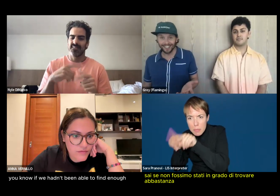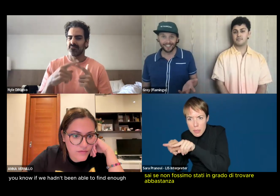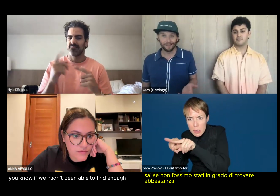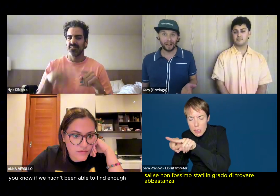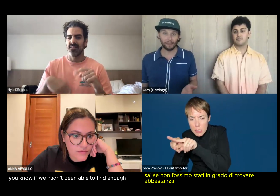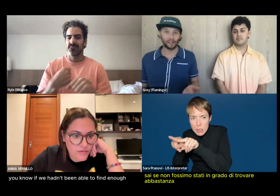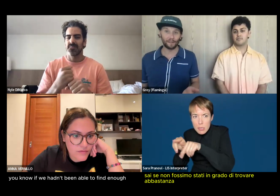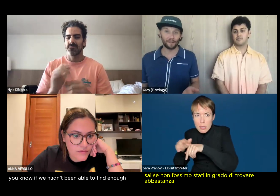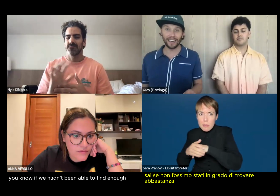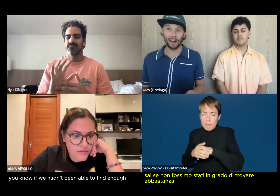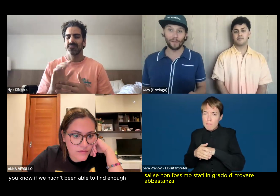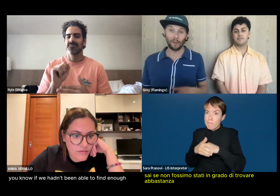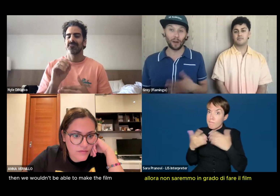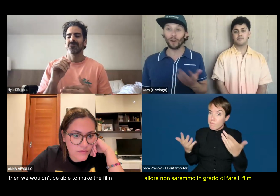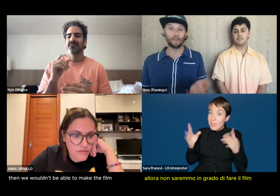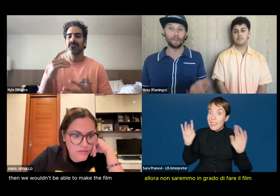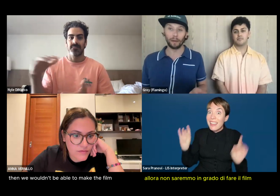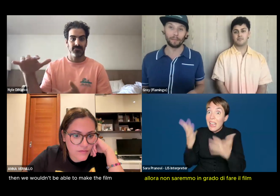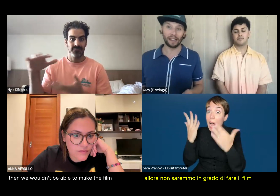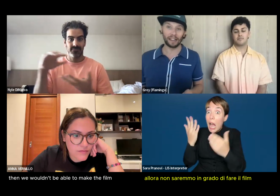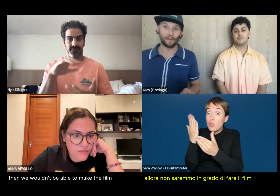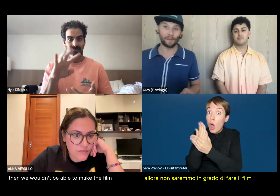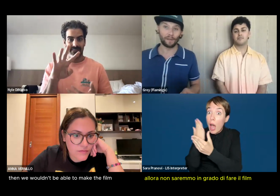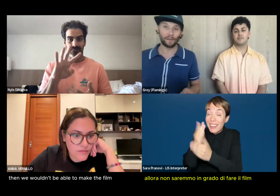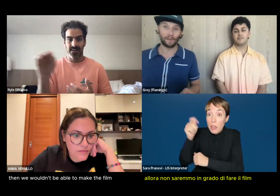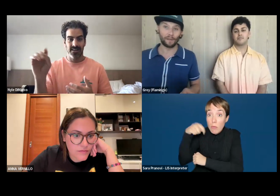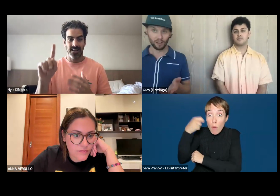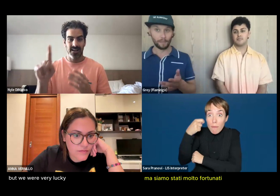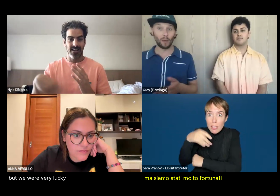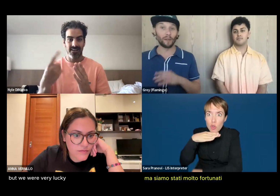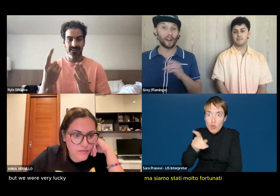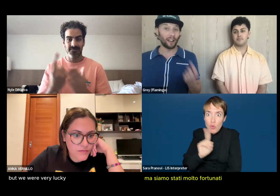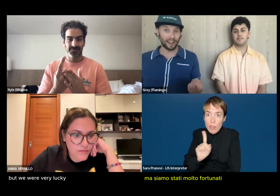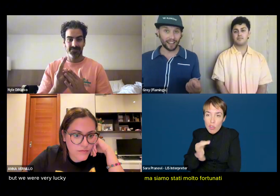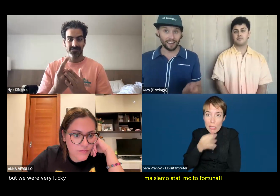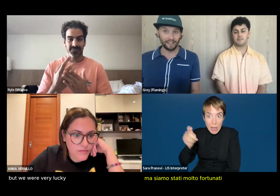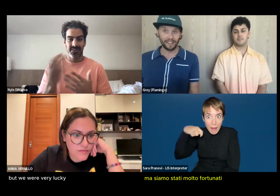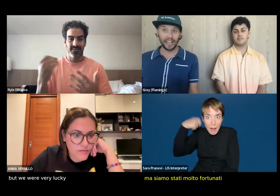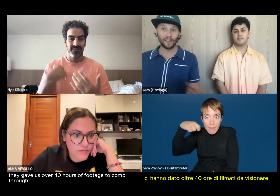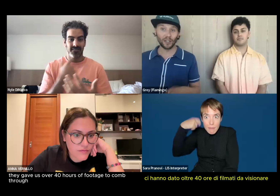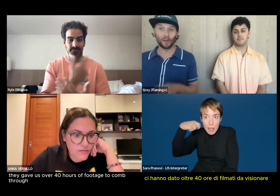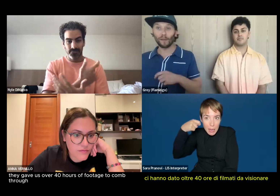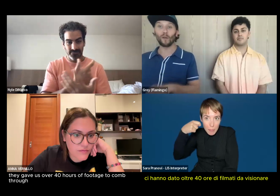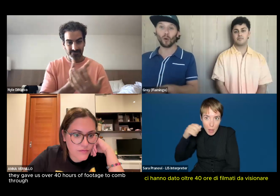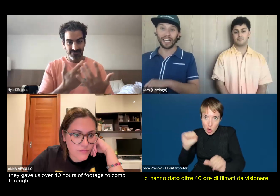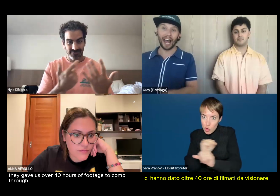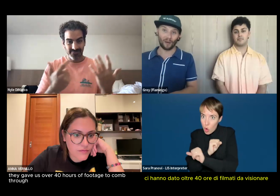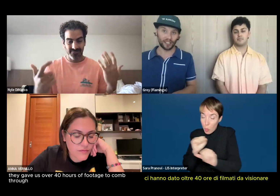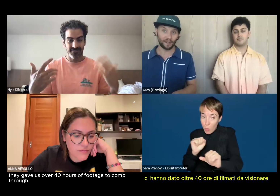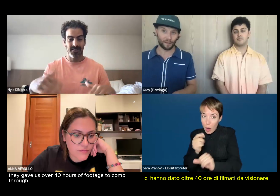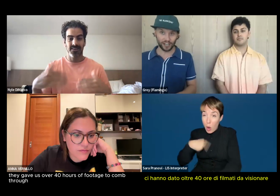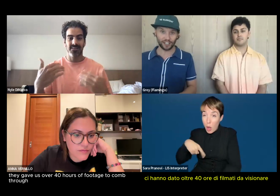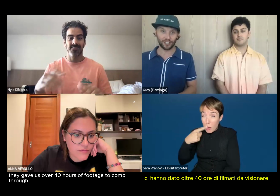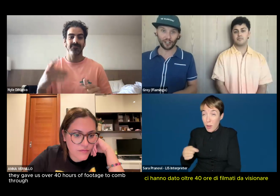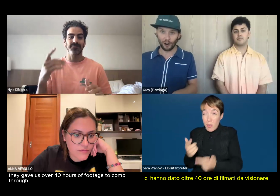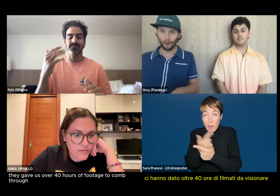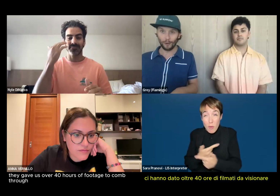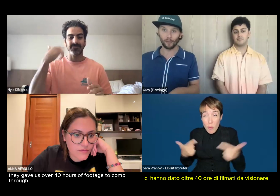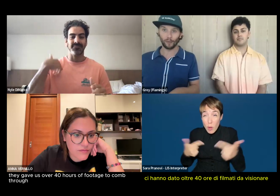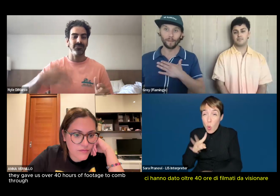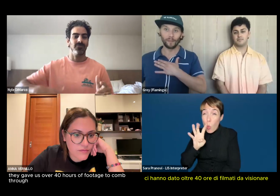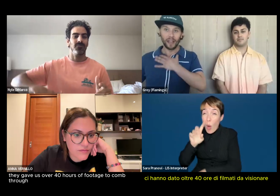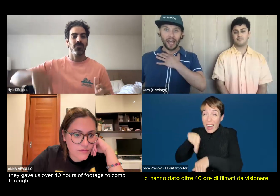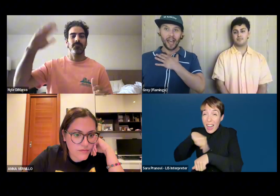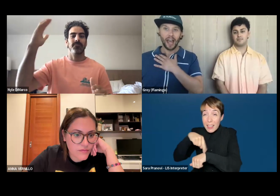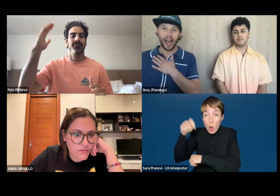hadn't been able to find enough, then we wouldn't be able to make the film. But we were very lucky. They gave us over 40 hours of footage to